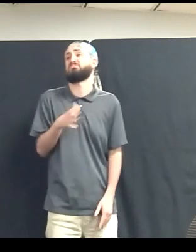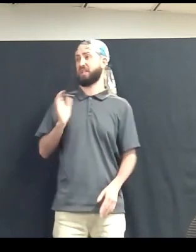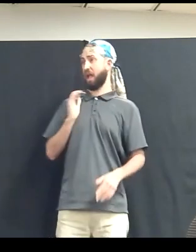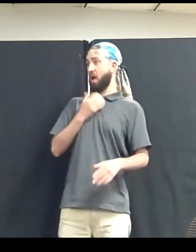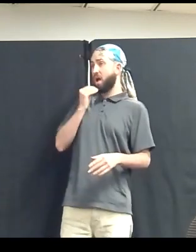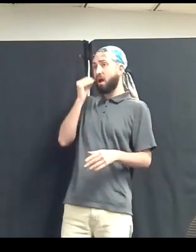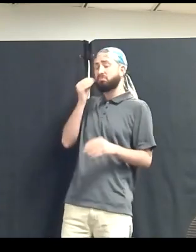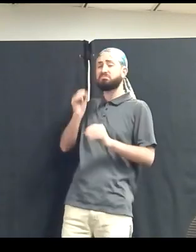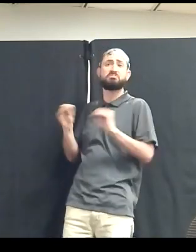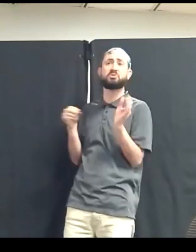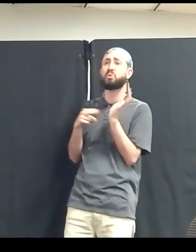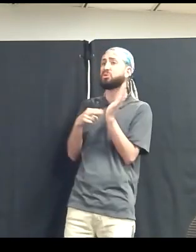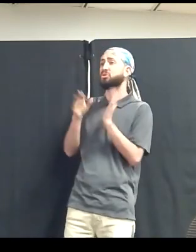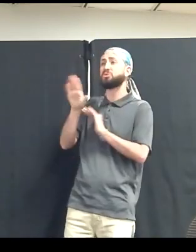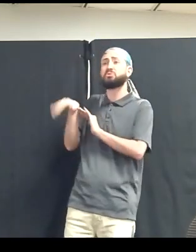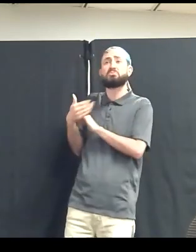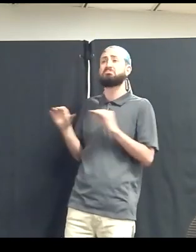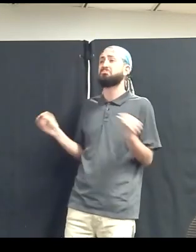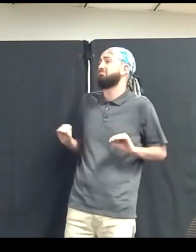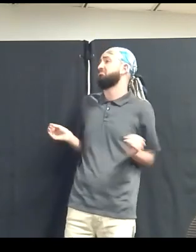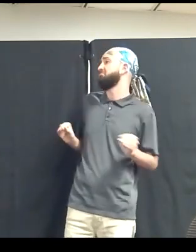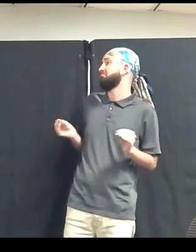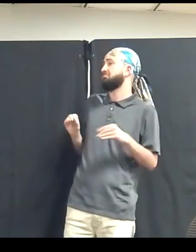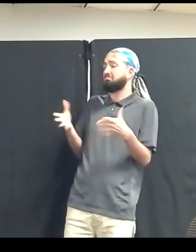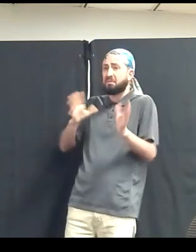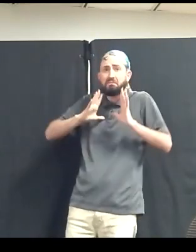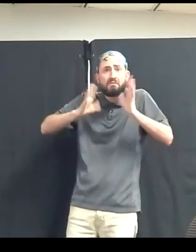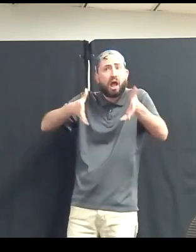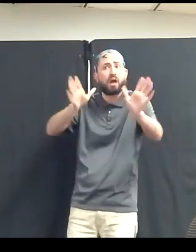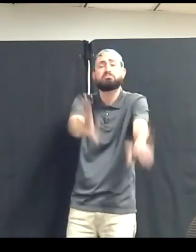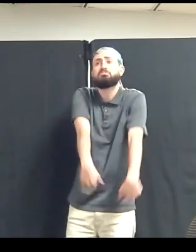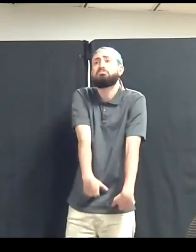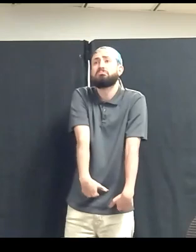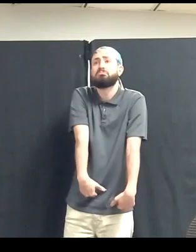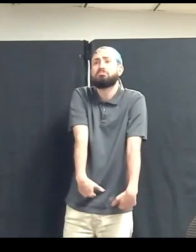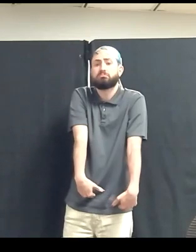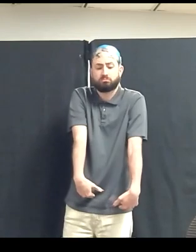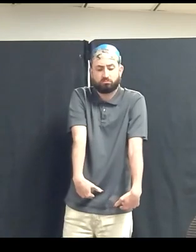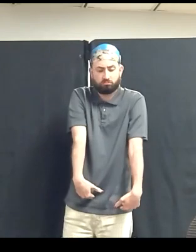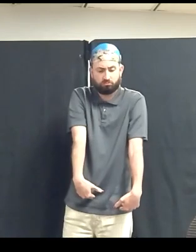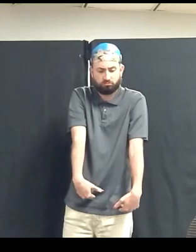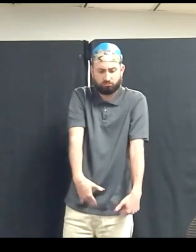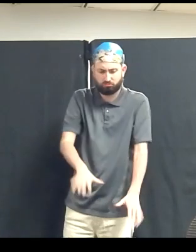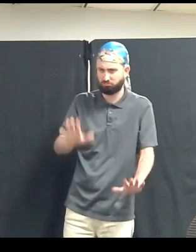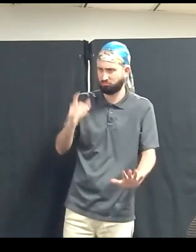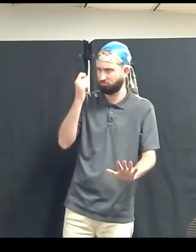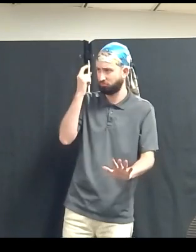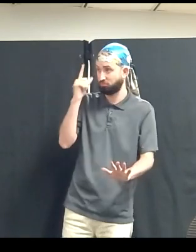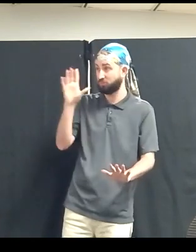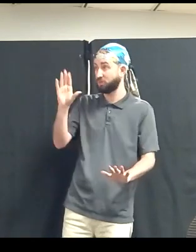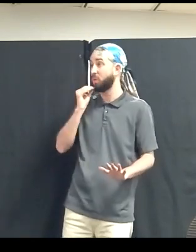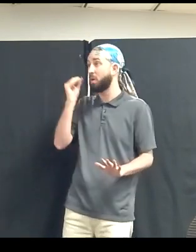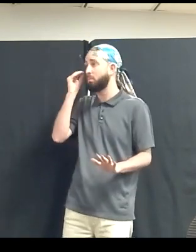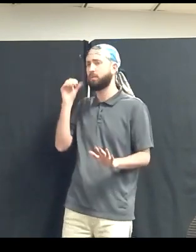it's not a big deal. That was the attitude. In our homes, we don't have an overnight nurse. So everything should be fine.